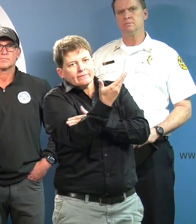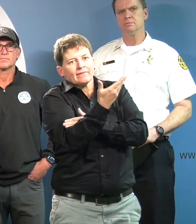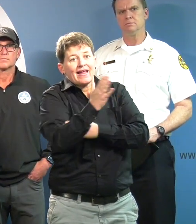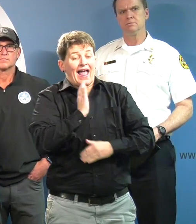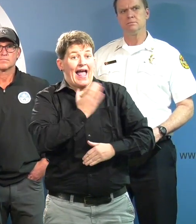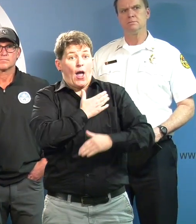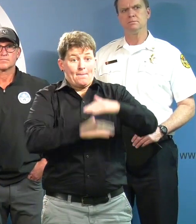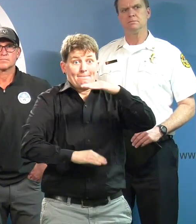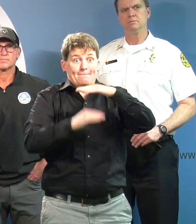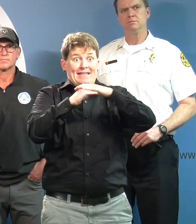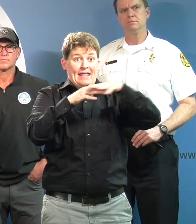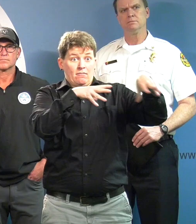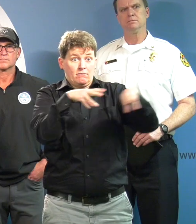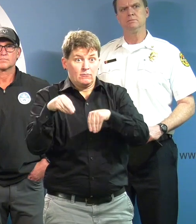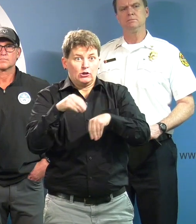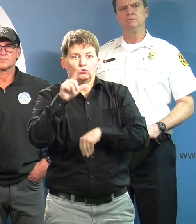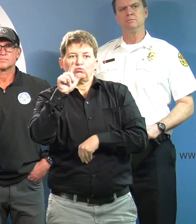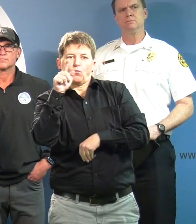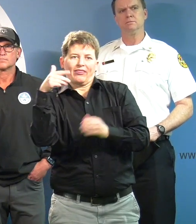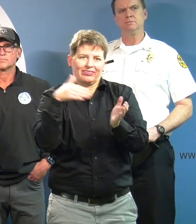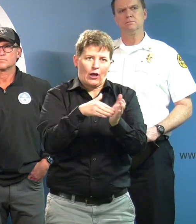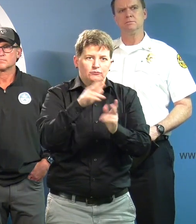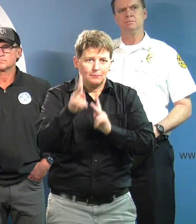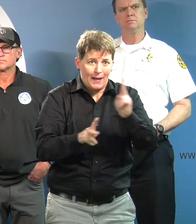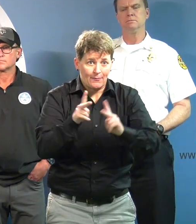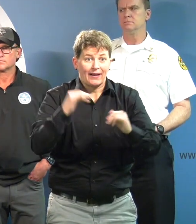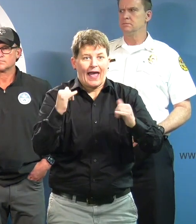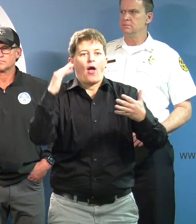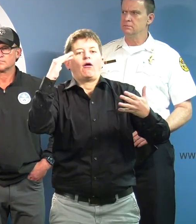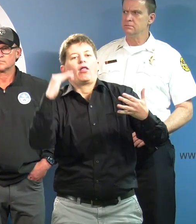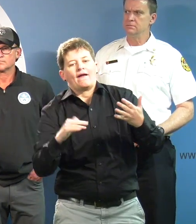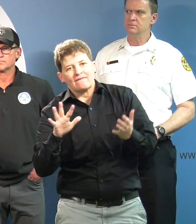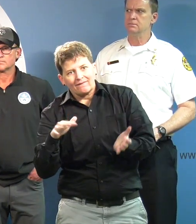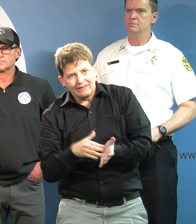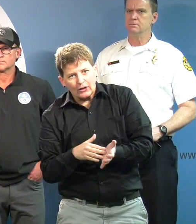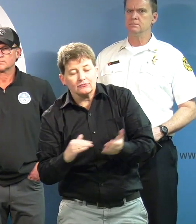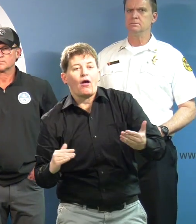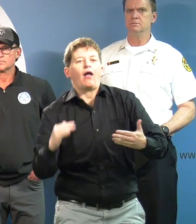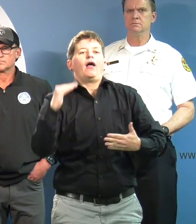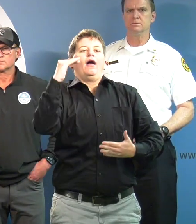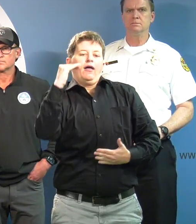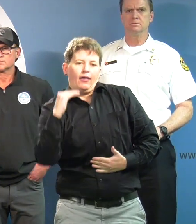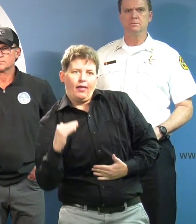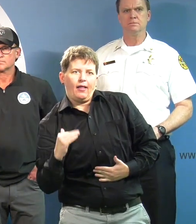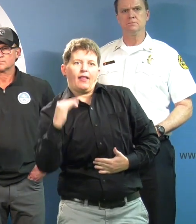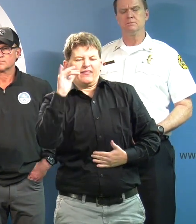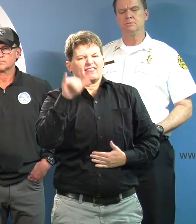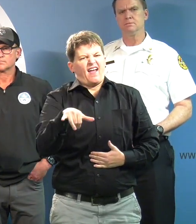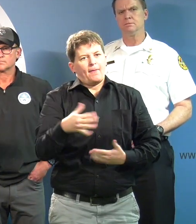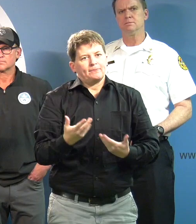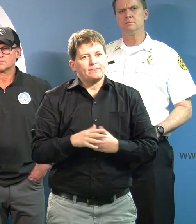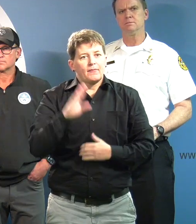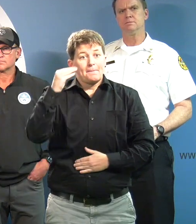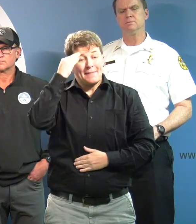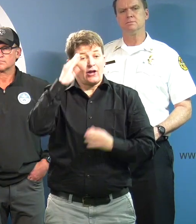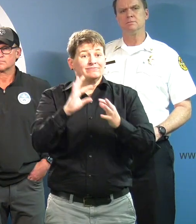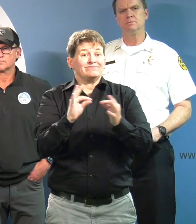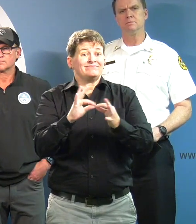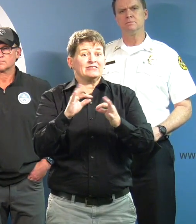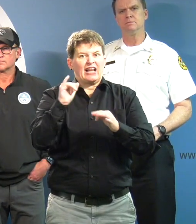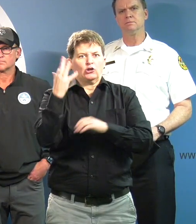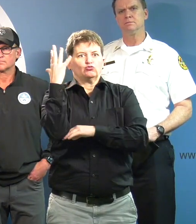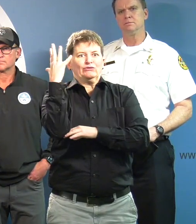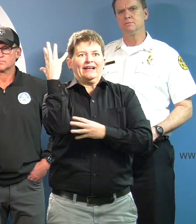It's gotten down as low as 5,000, and it'll move back up and down. As the mayor said, it's still saturated ground. Trees are still there. It's